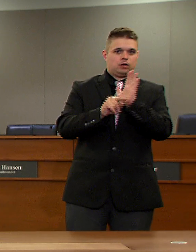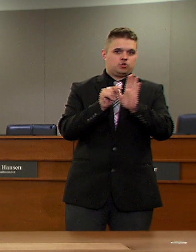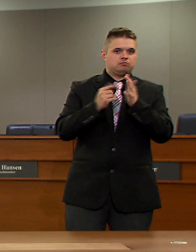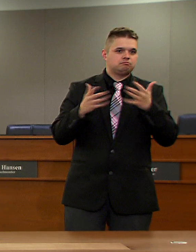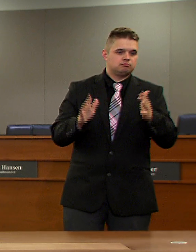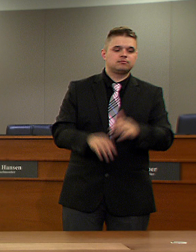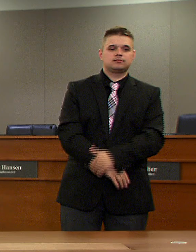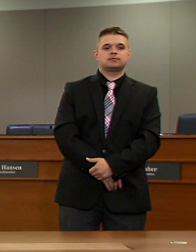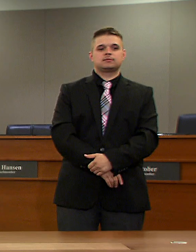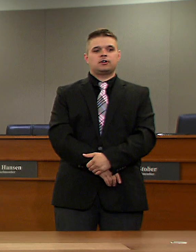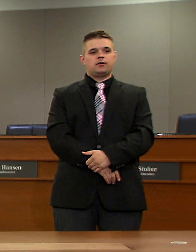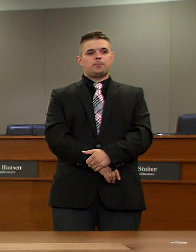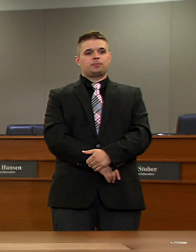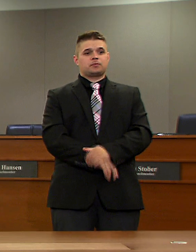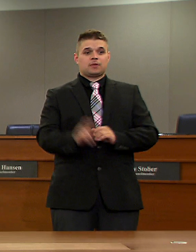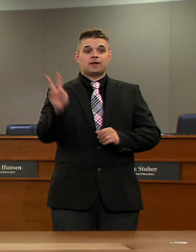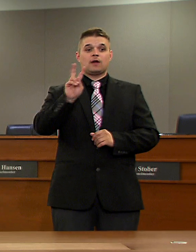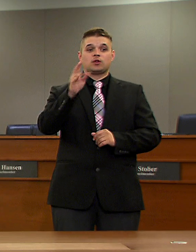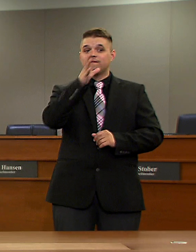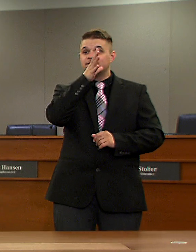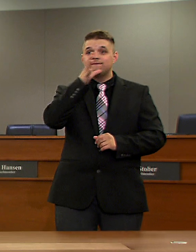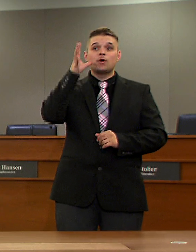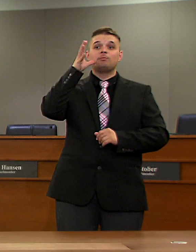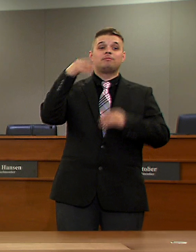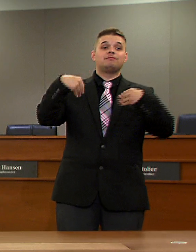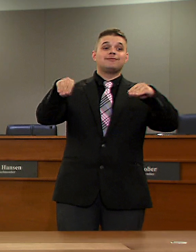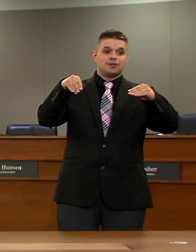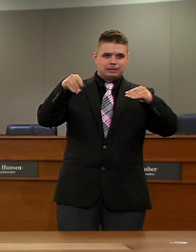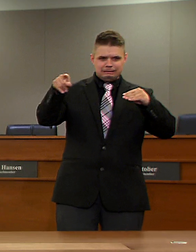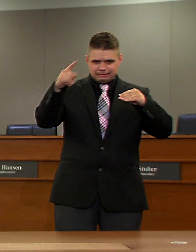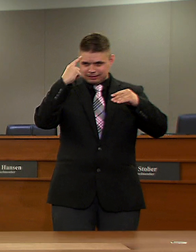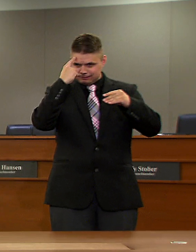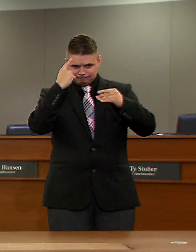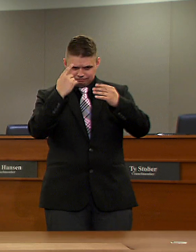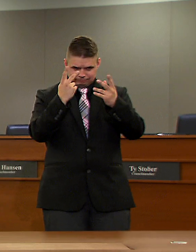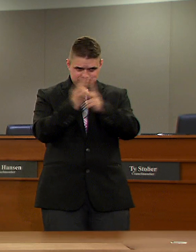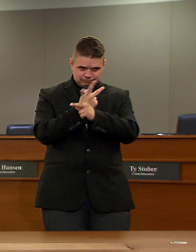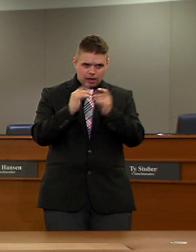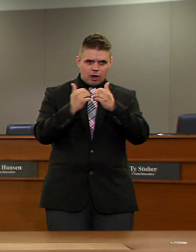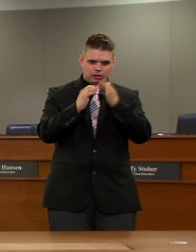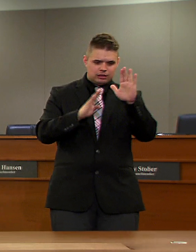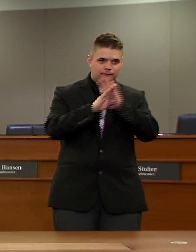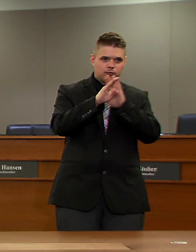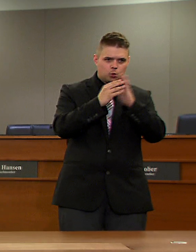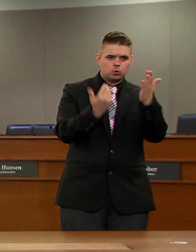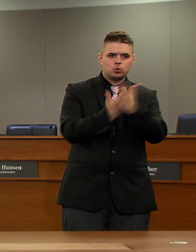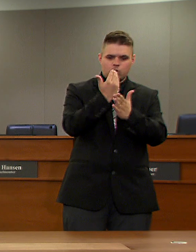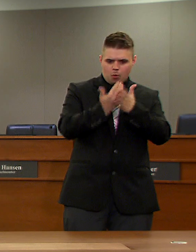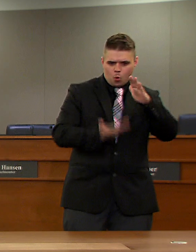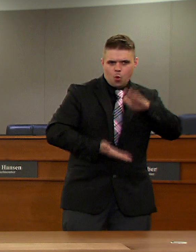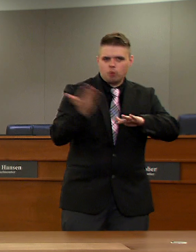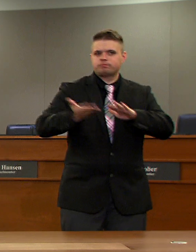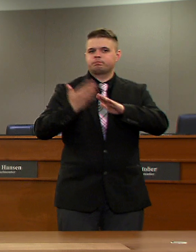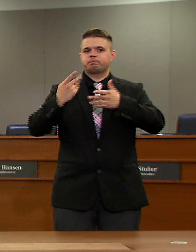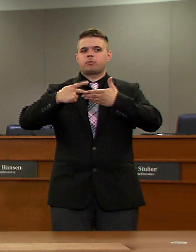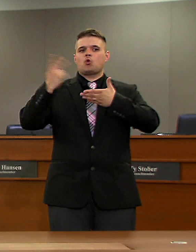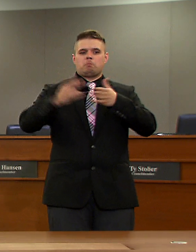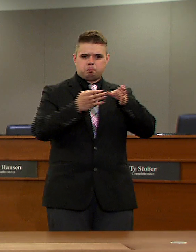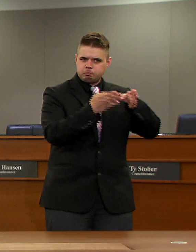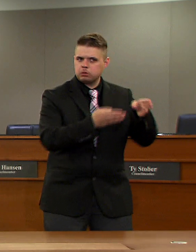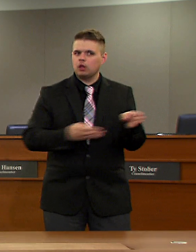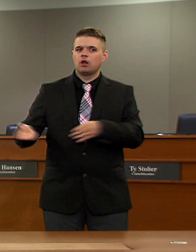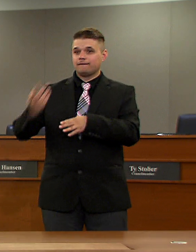Vancouver Farmers Market has developed a revised operations plan with the goal of reopening a